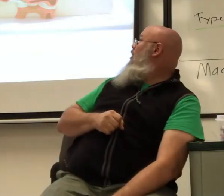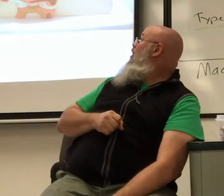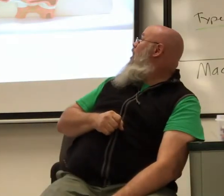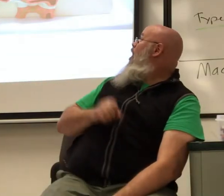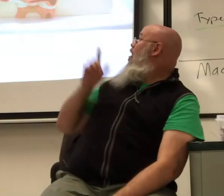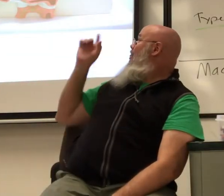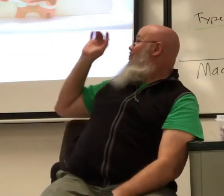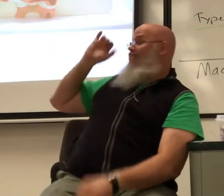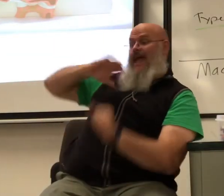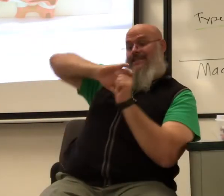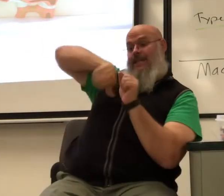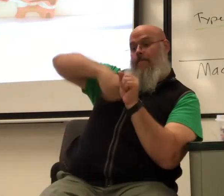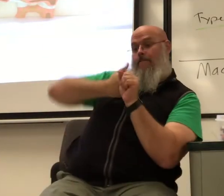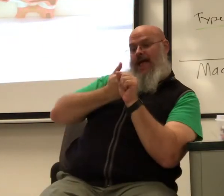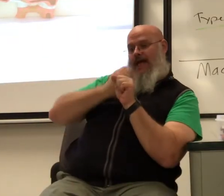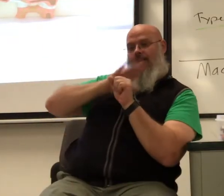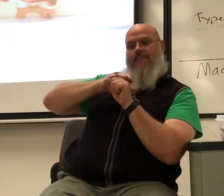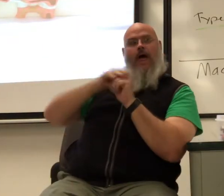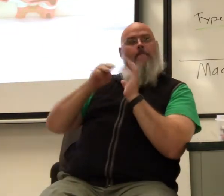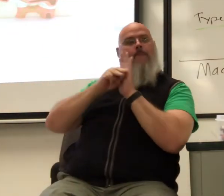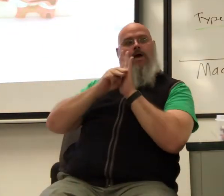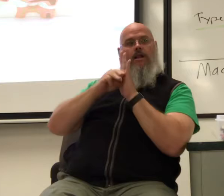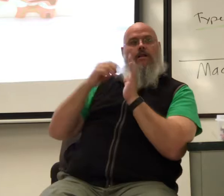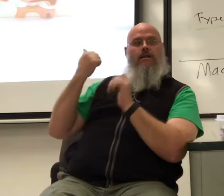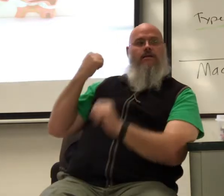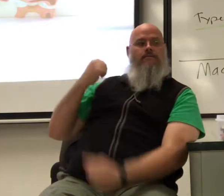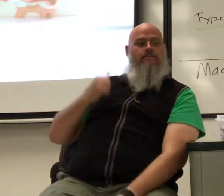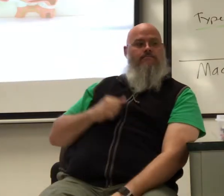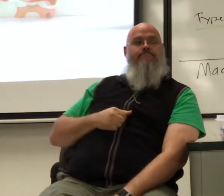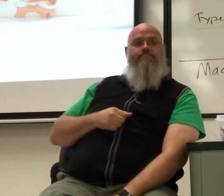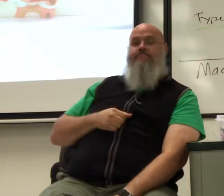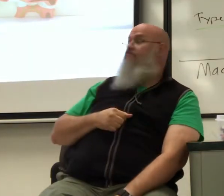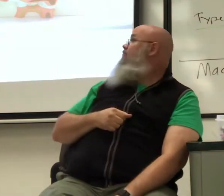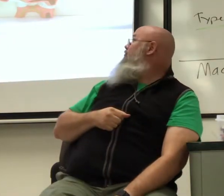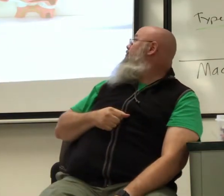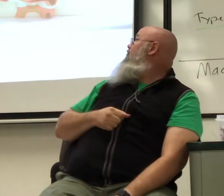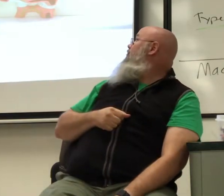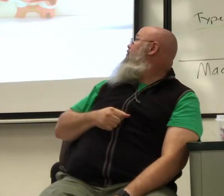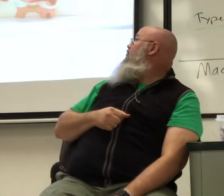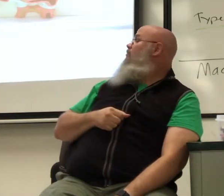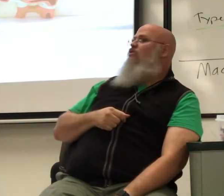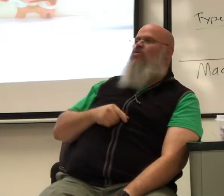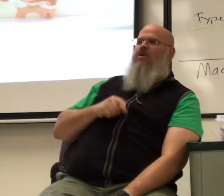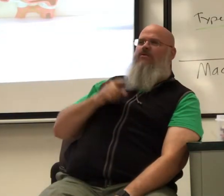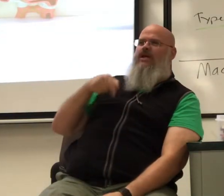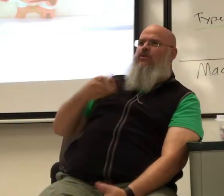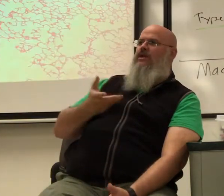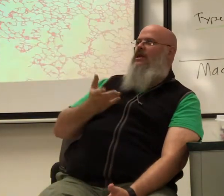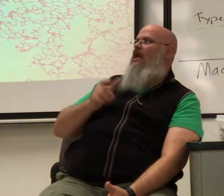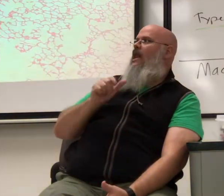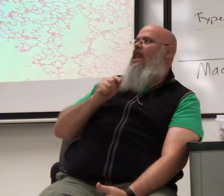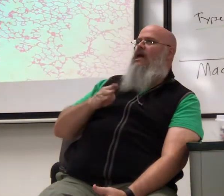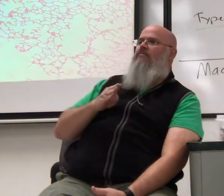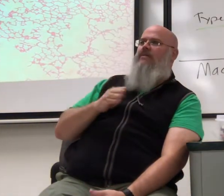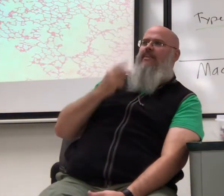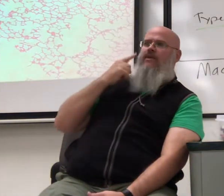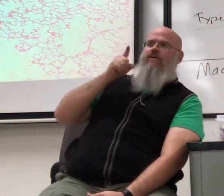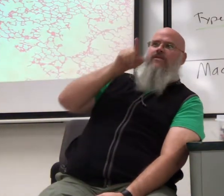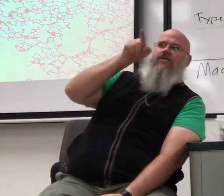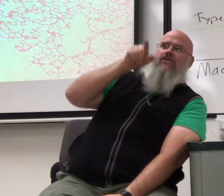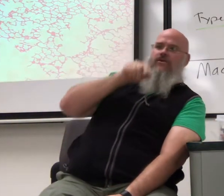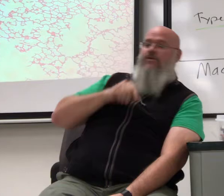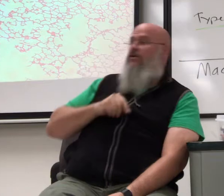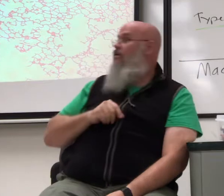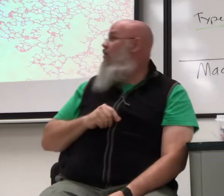of that model. Okay. Just so you know where it is in the lab. If you look at the